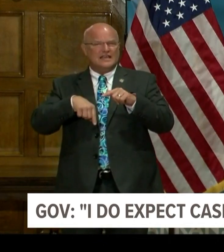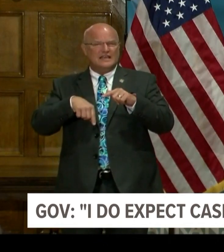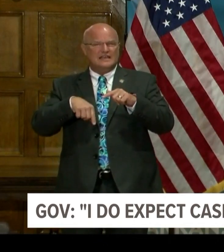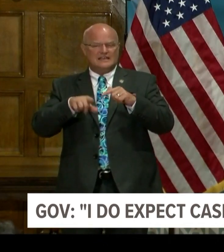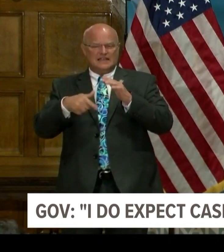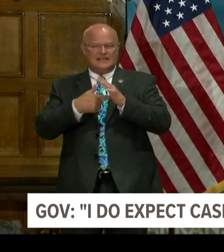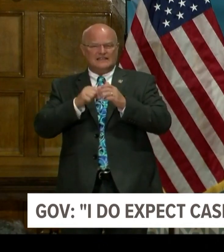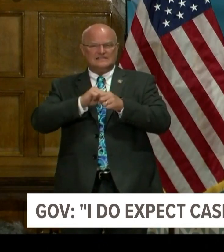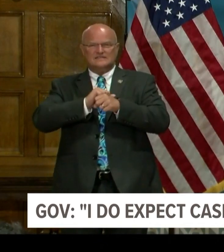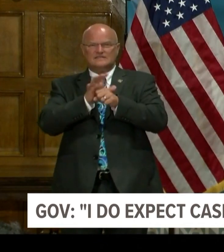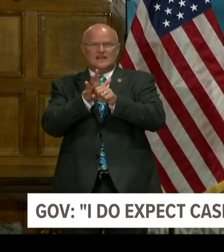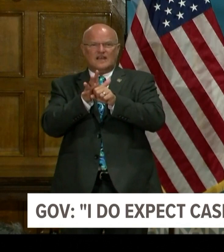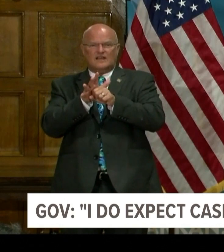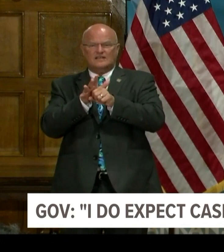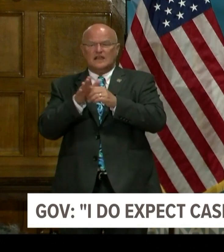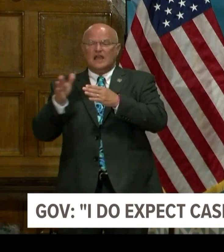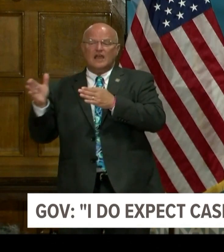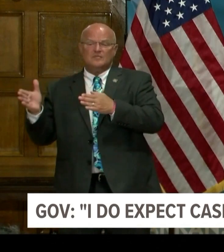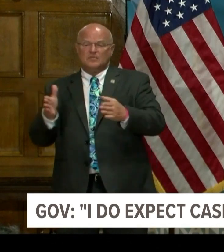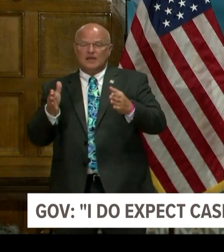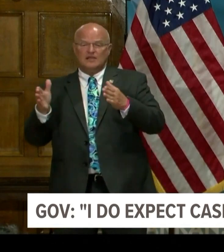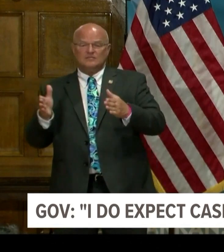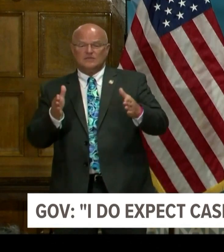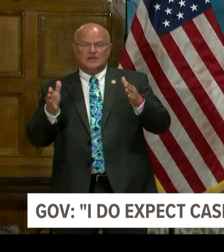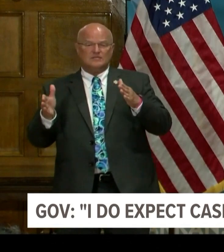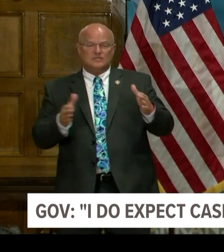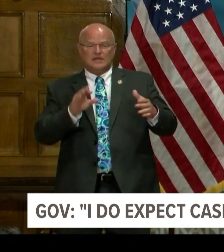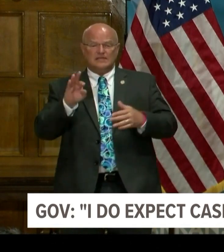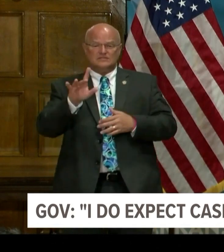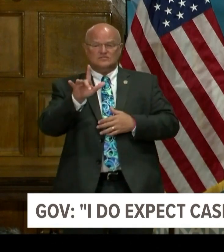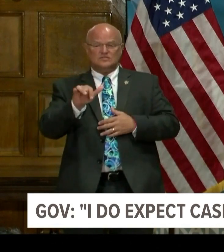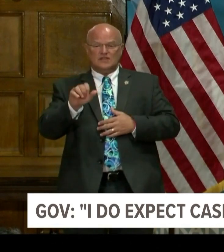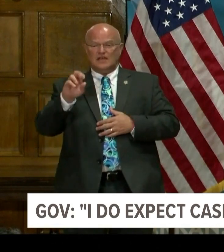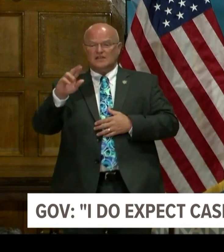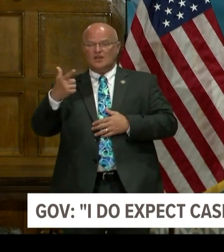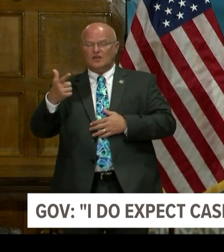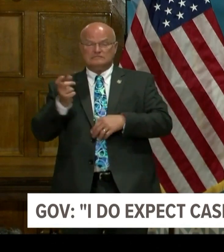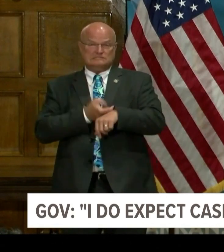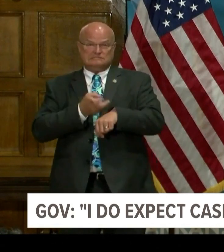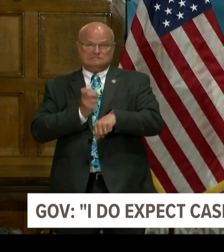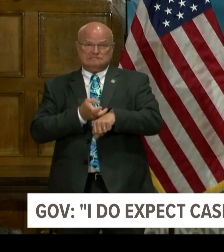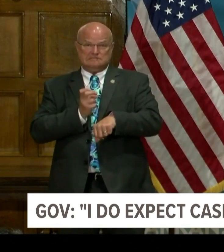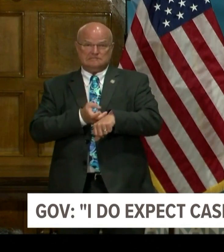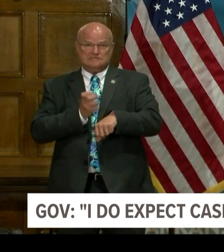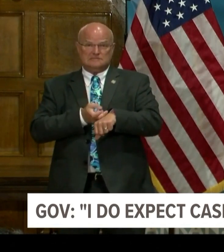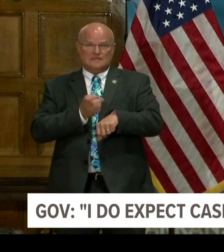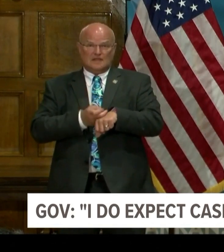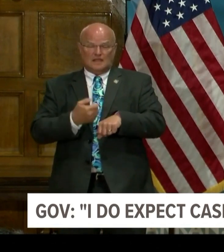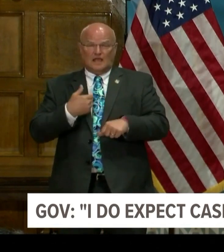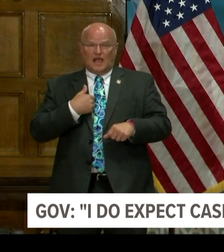of this virus and how you plan for what's going to be like in July and August is difficult.